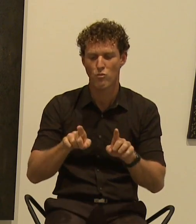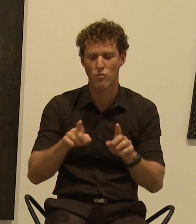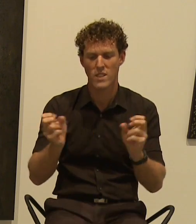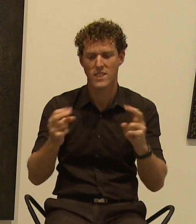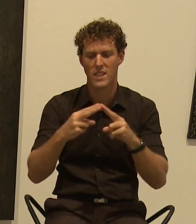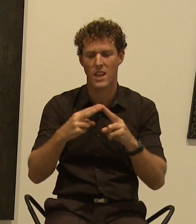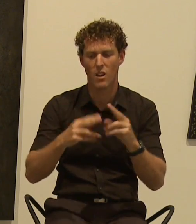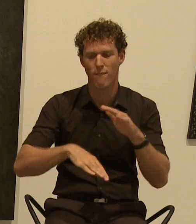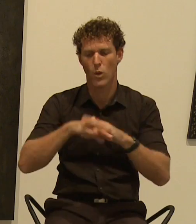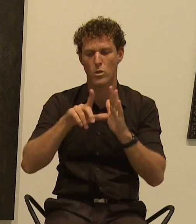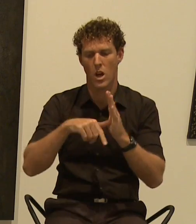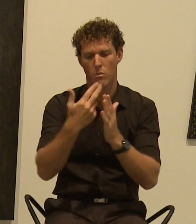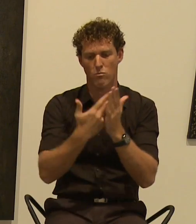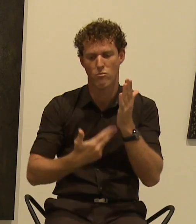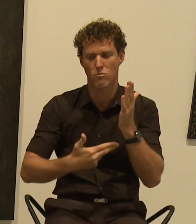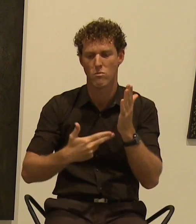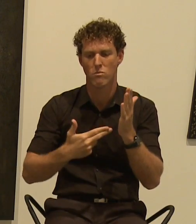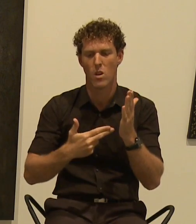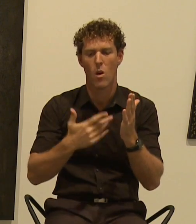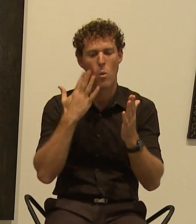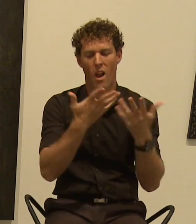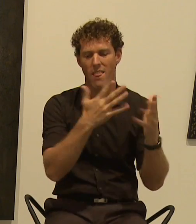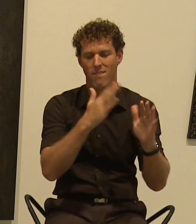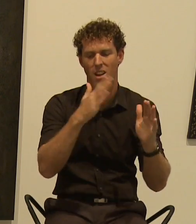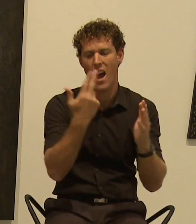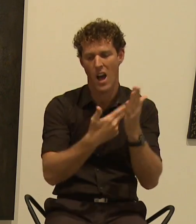full-time a practicing artist since leaving art school.